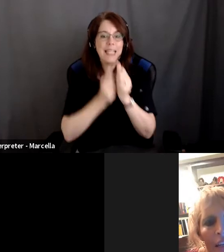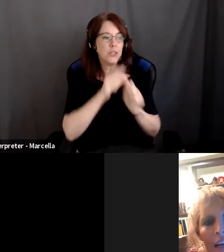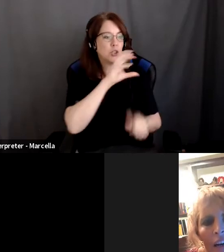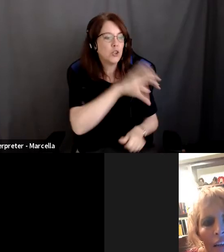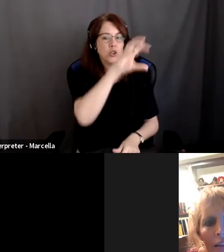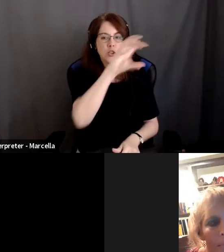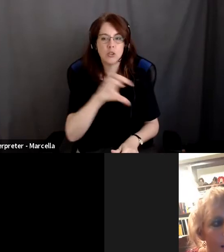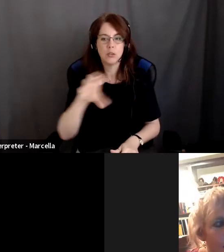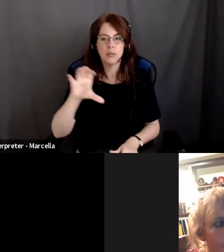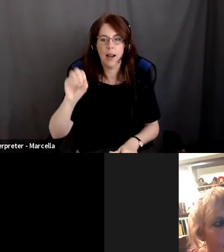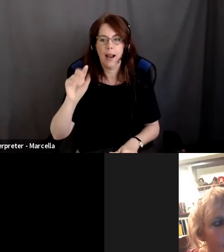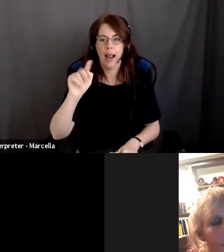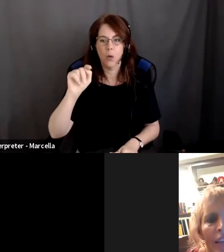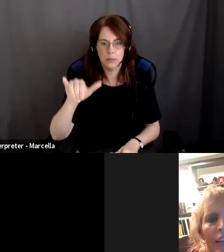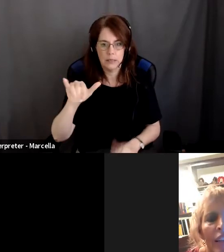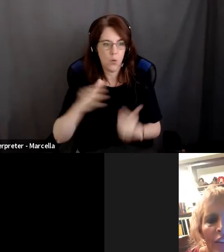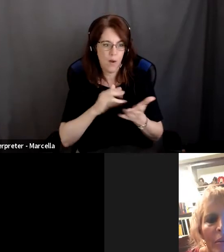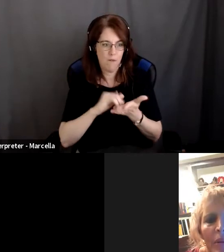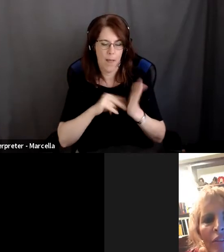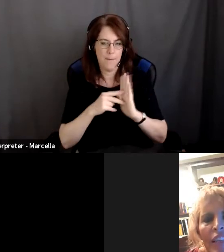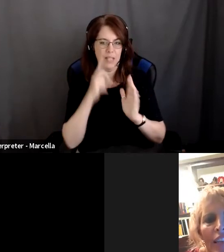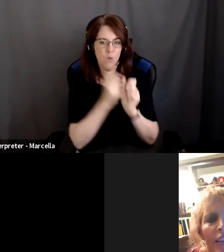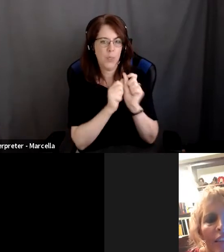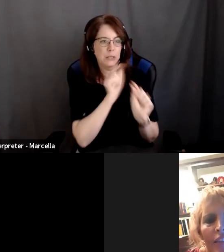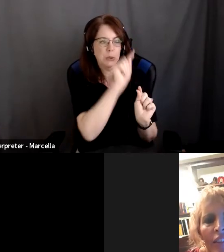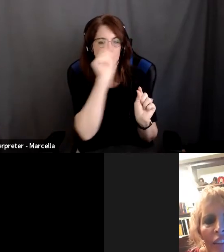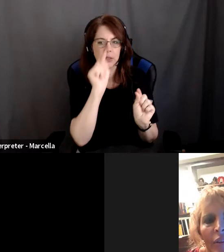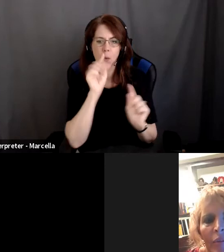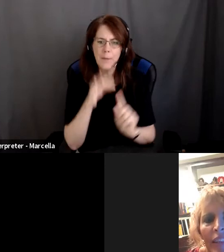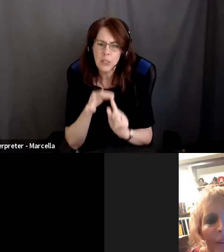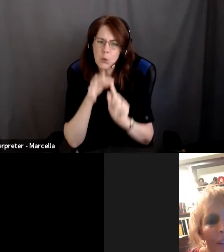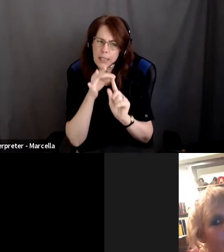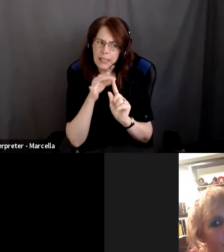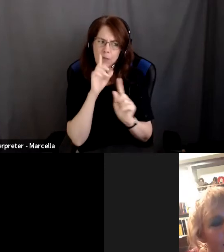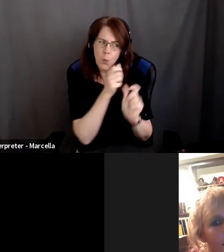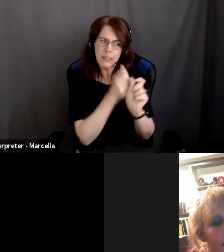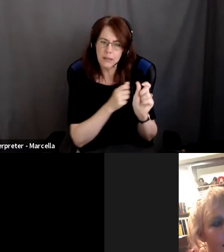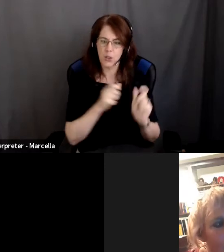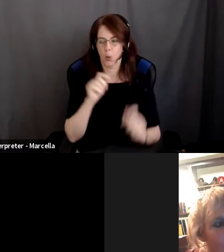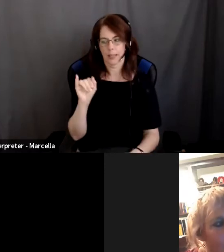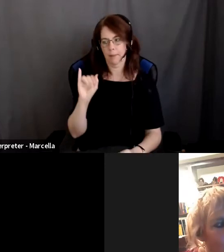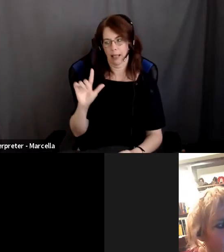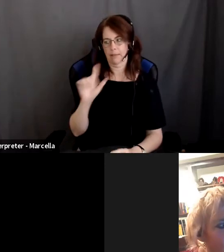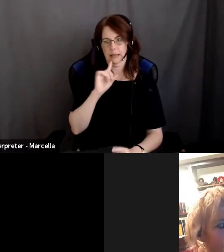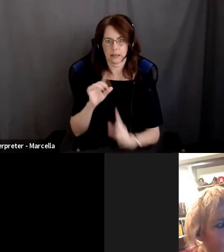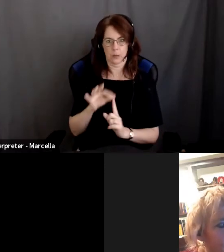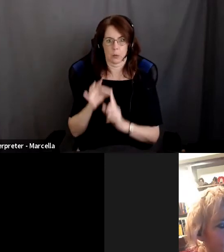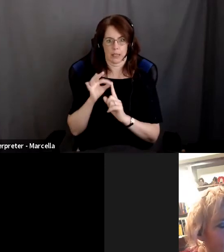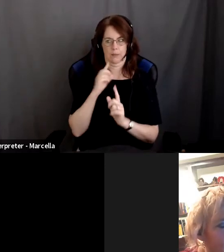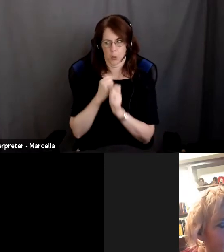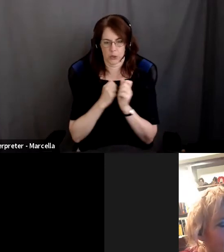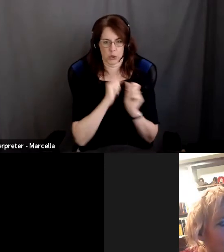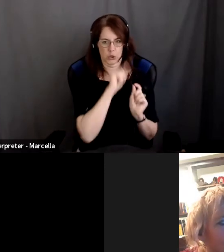county, and make it's going to be unique as independent living is.